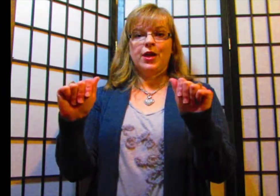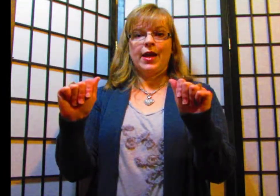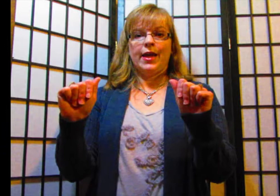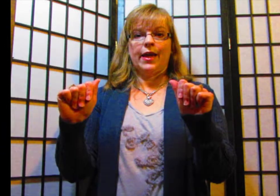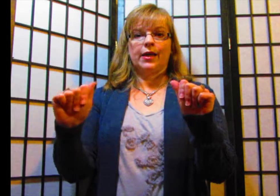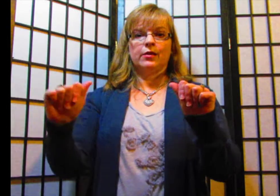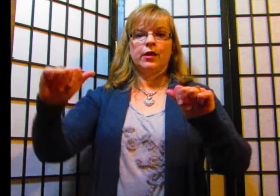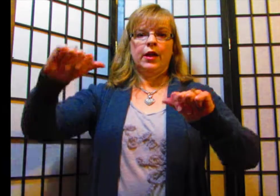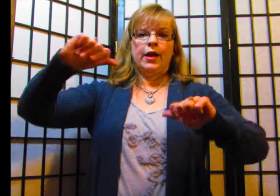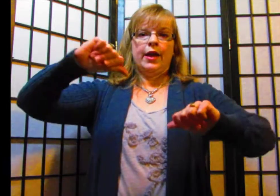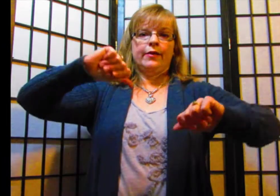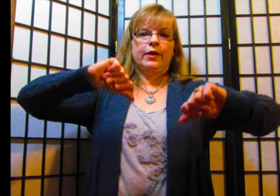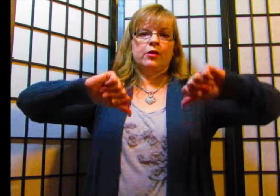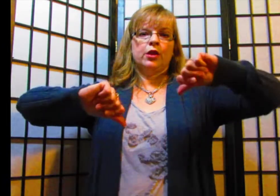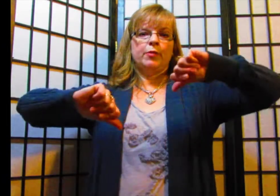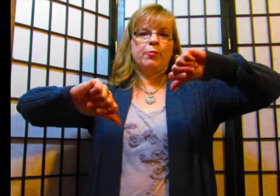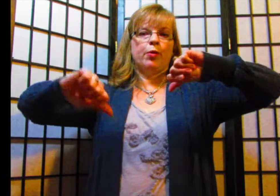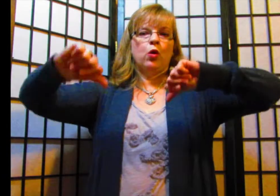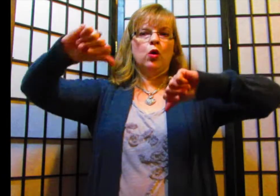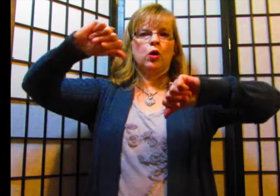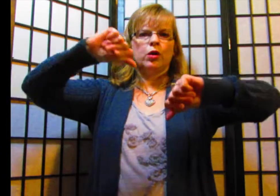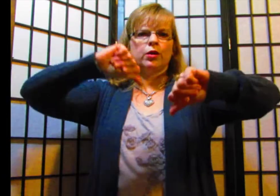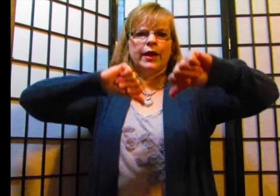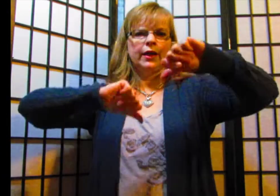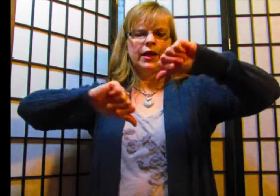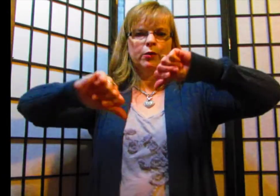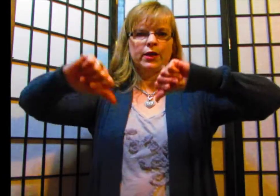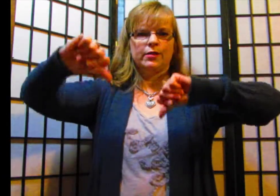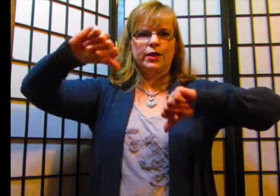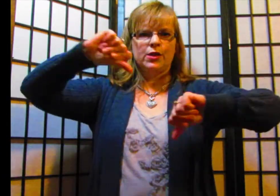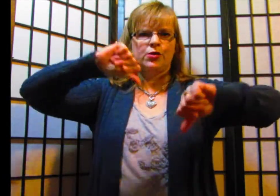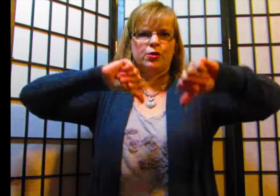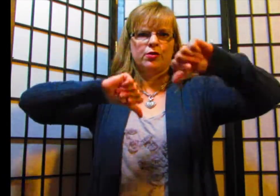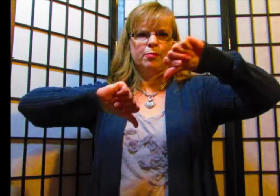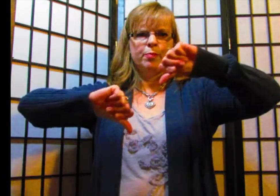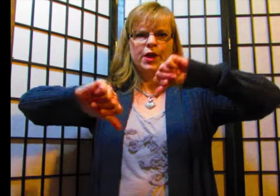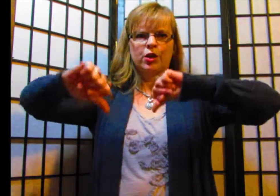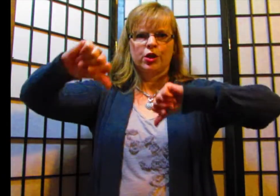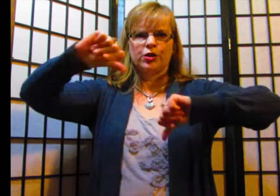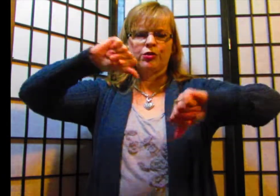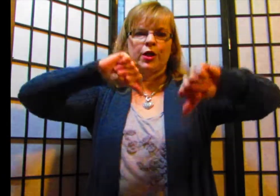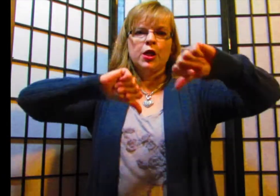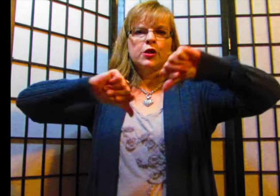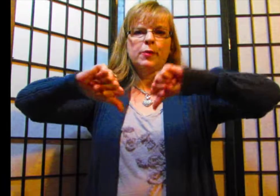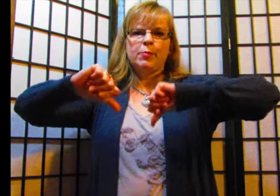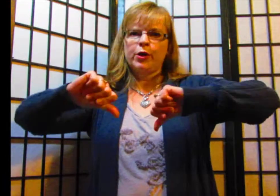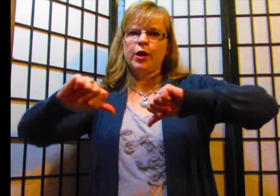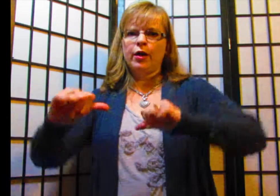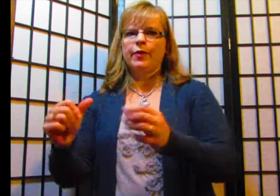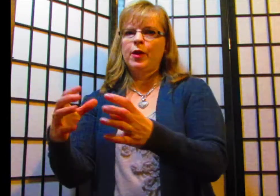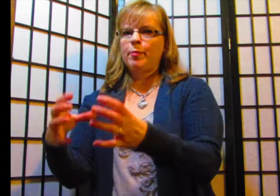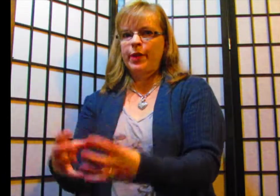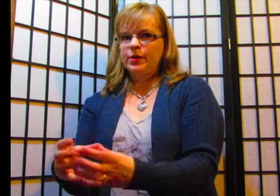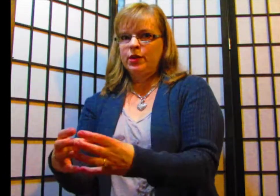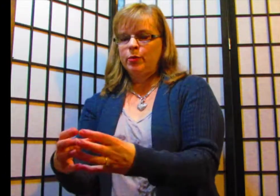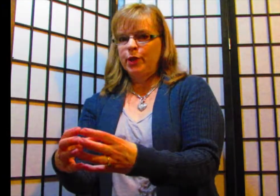A hands, and these are going to be pouring liquids into beakers to be put on the Bunsen